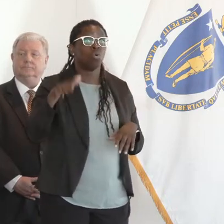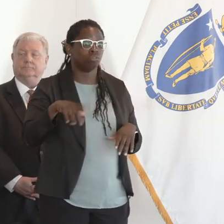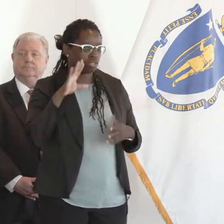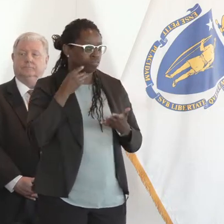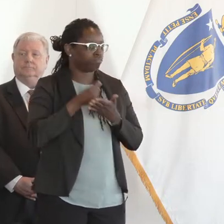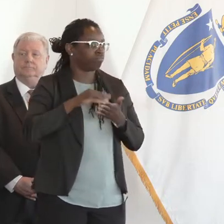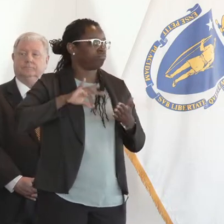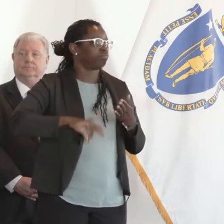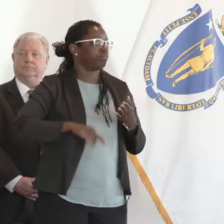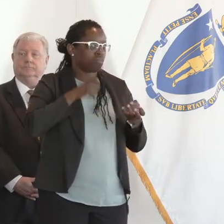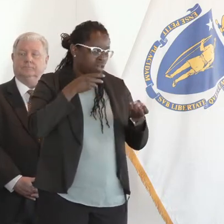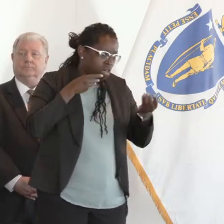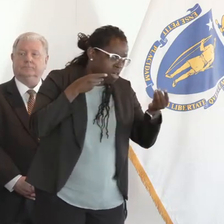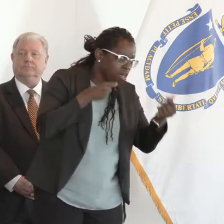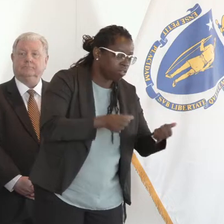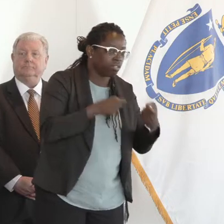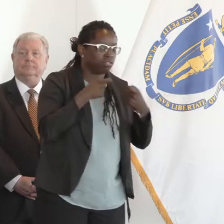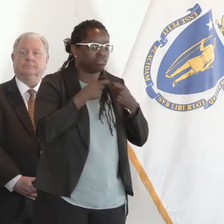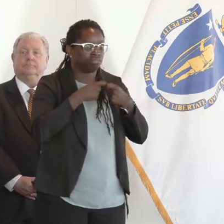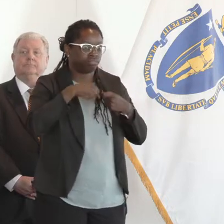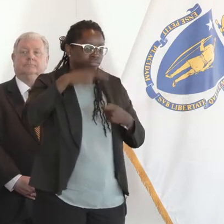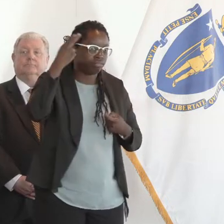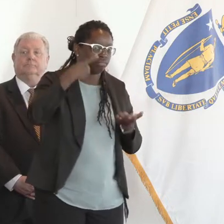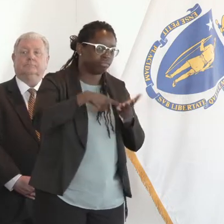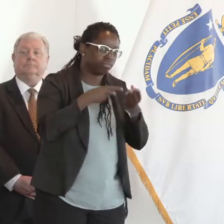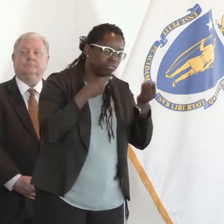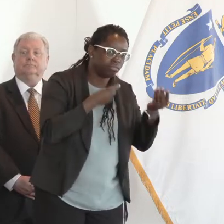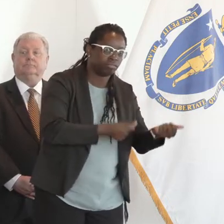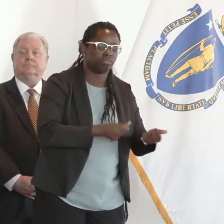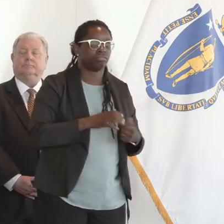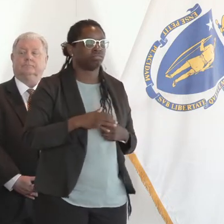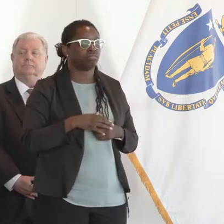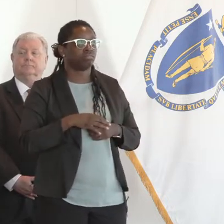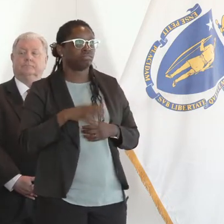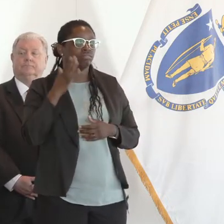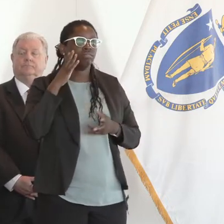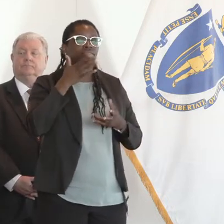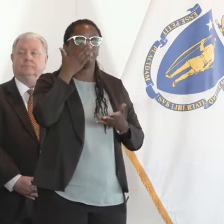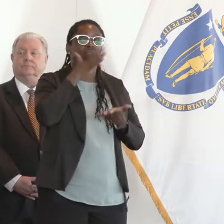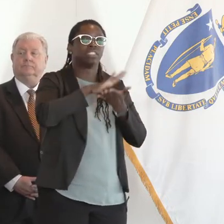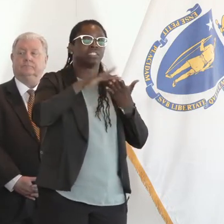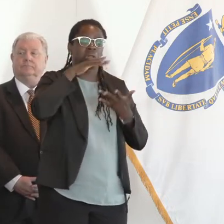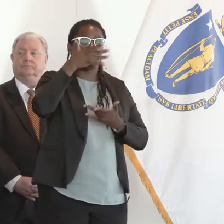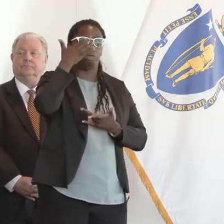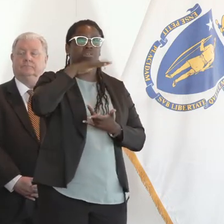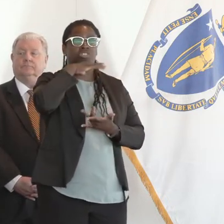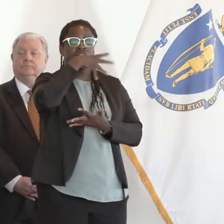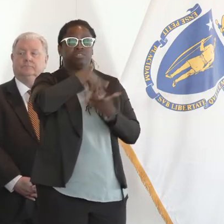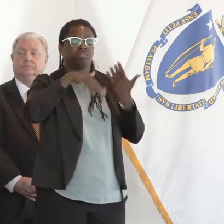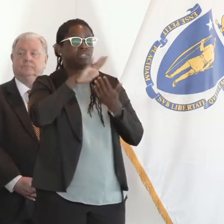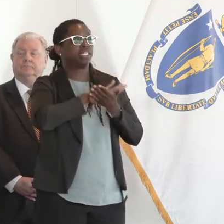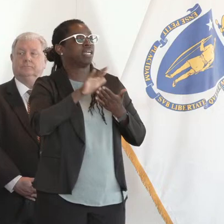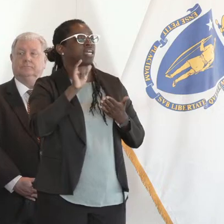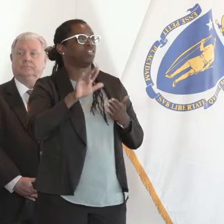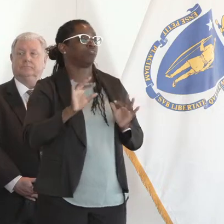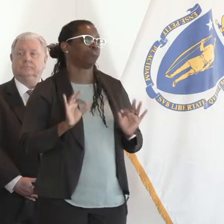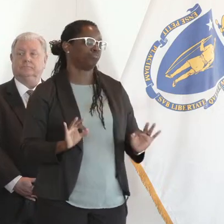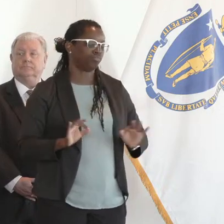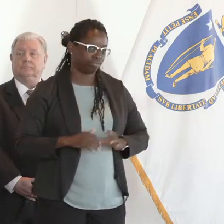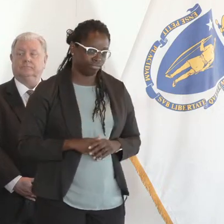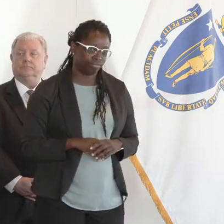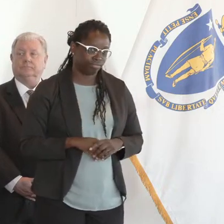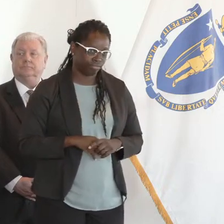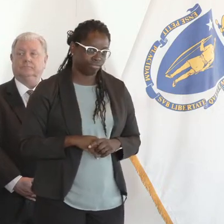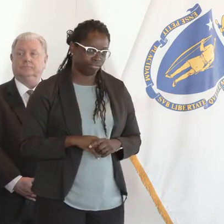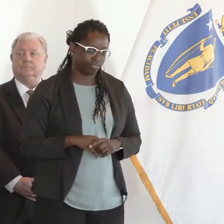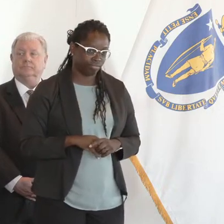to mention the health benefits of breathing cleaner air in your own home. I also want to lift up the recent wind procurement. So of